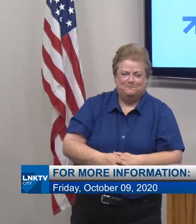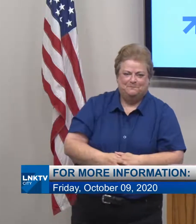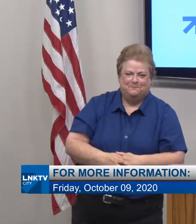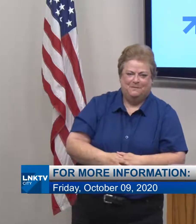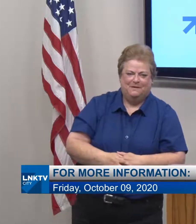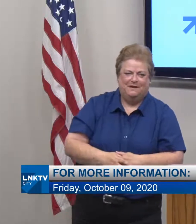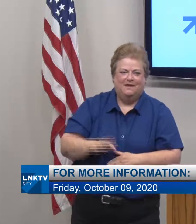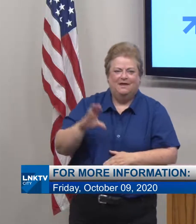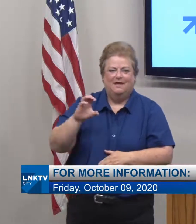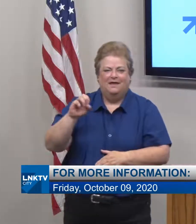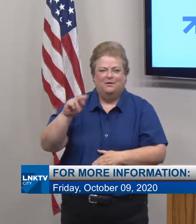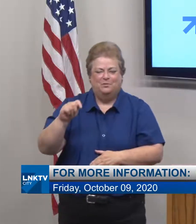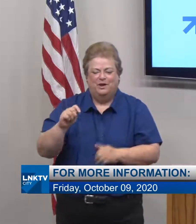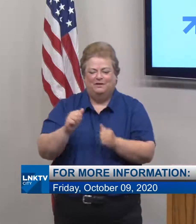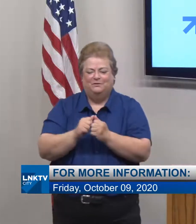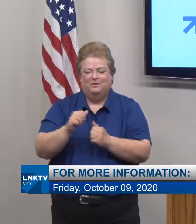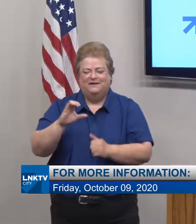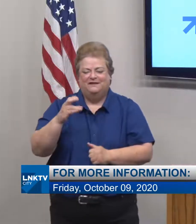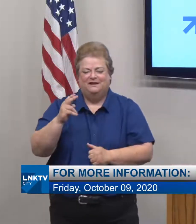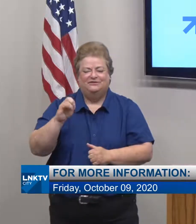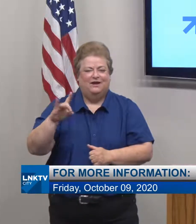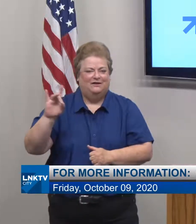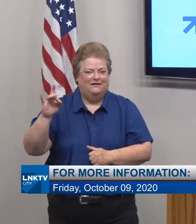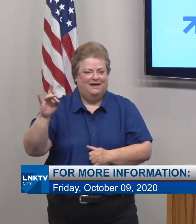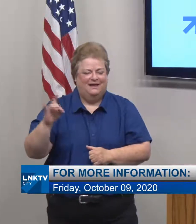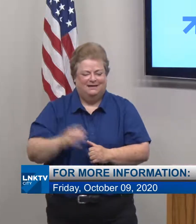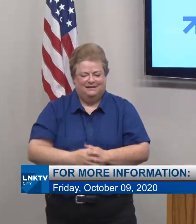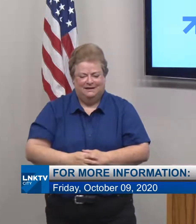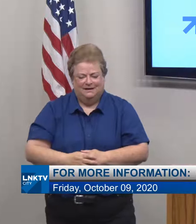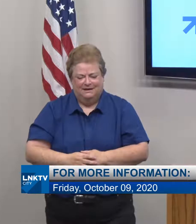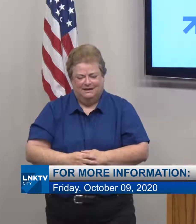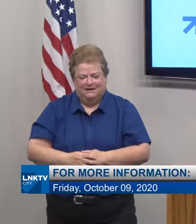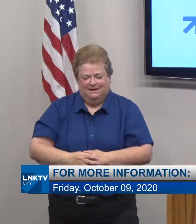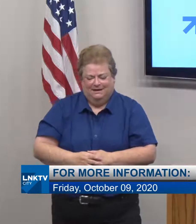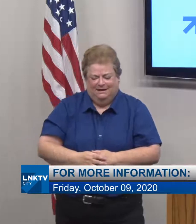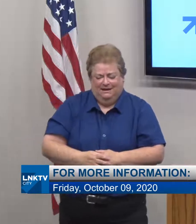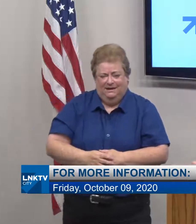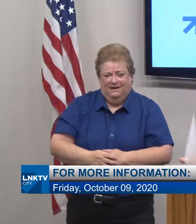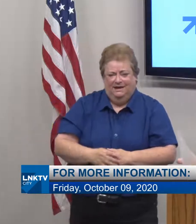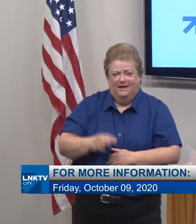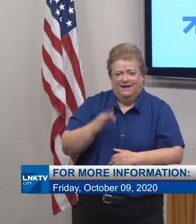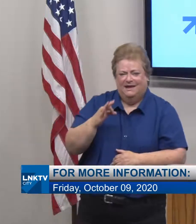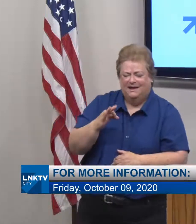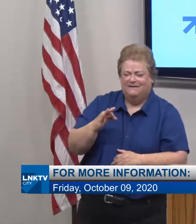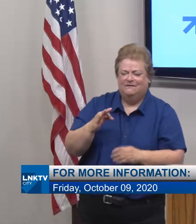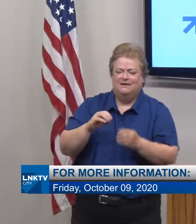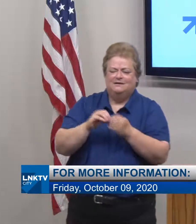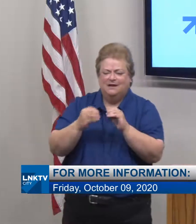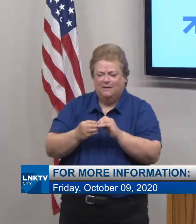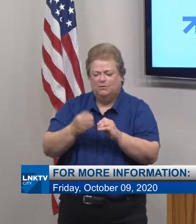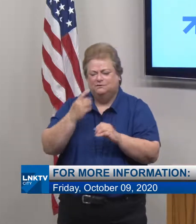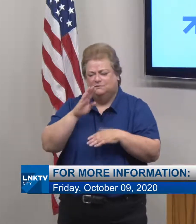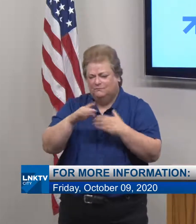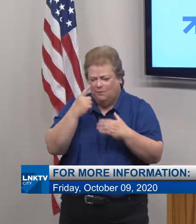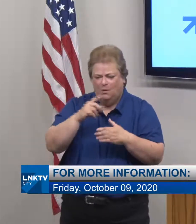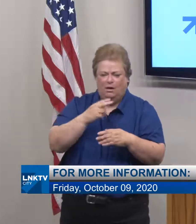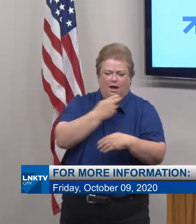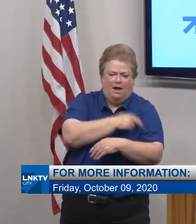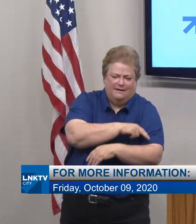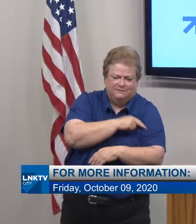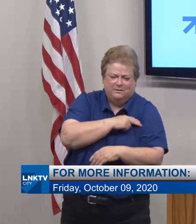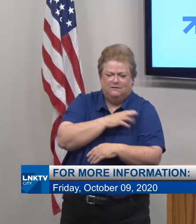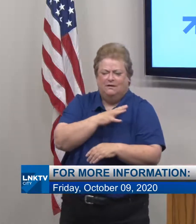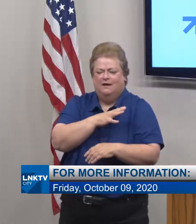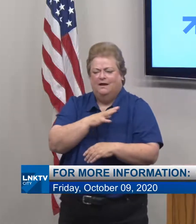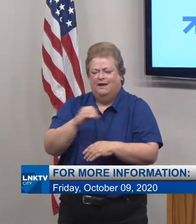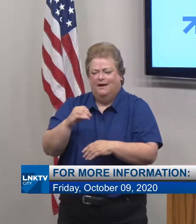This is Brent with Channel 8. If the numbers, and not just the cases, but hospitalizations and basically all the factors that go